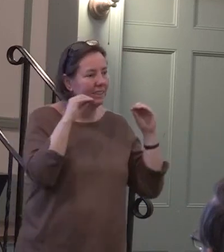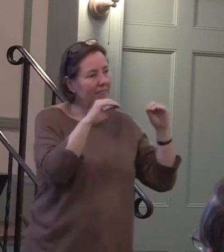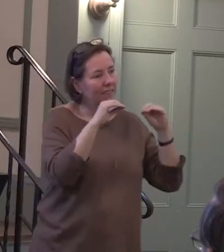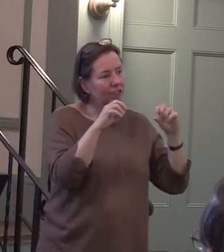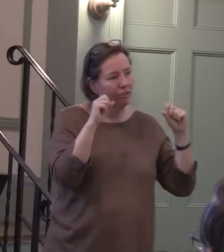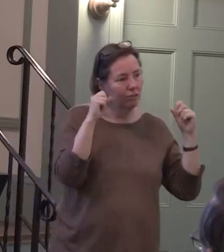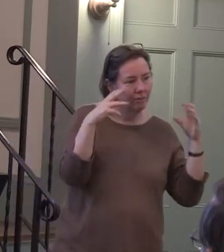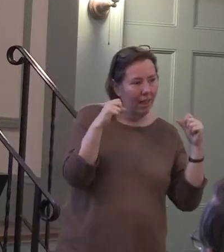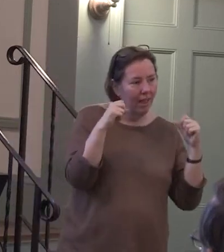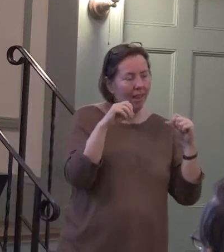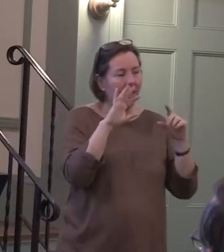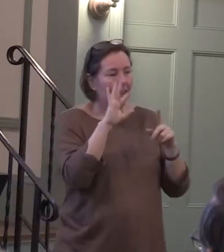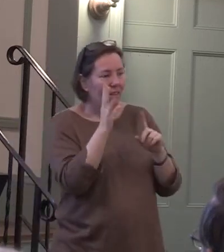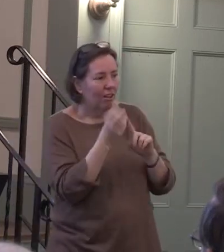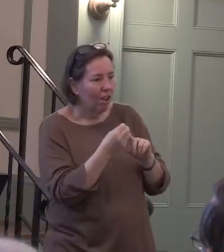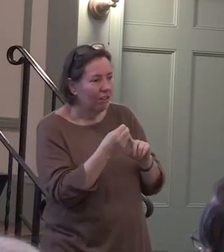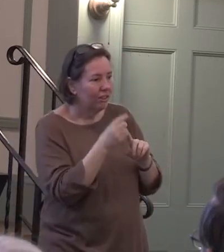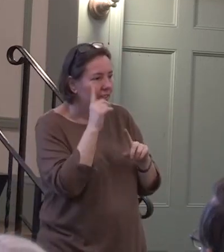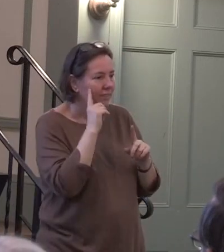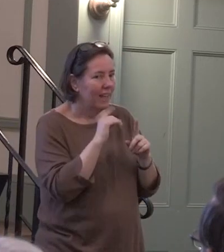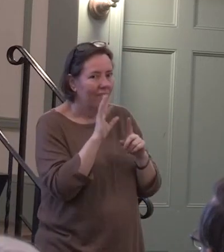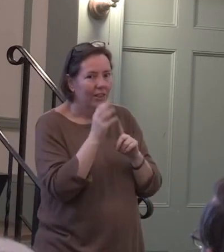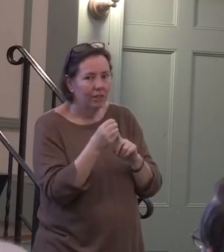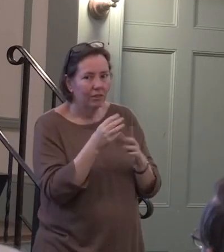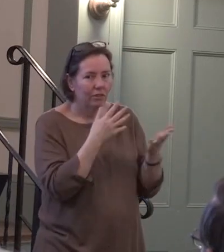cultural classes, so people understand their neighbor.